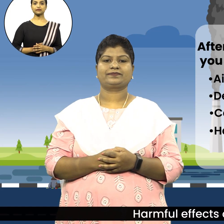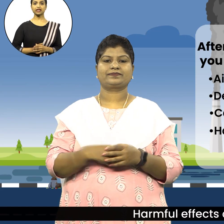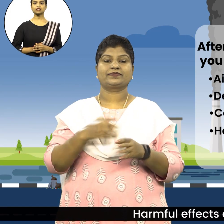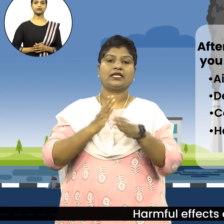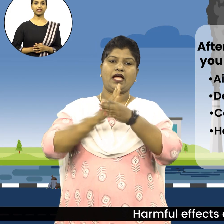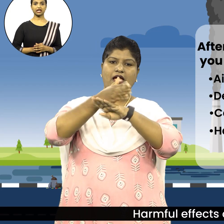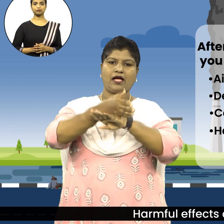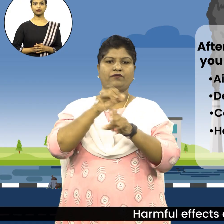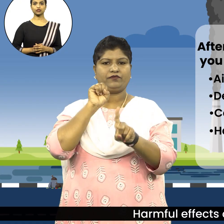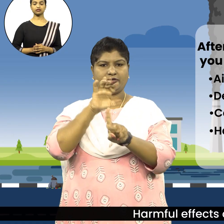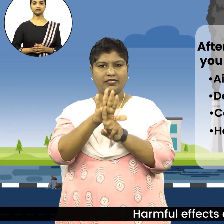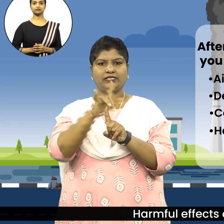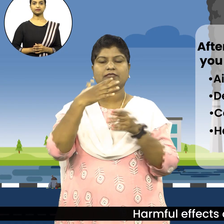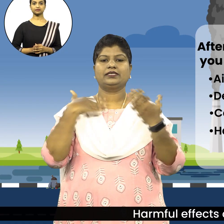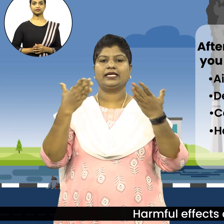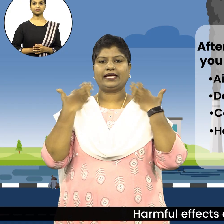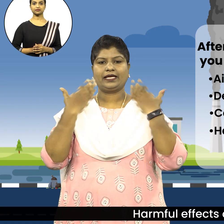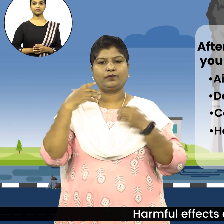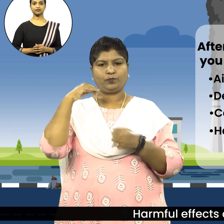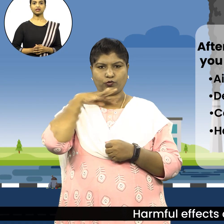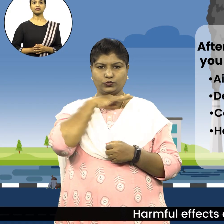harmful effects of air pollution,